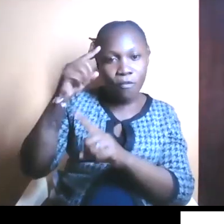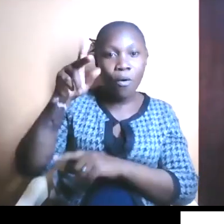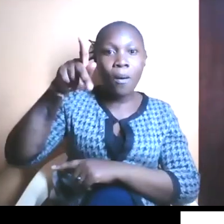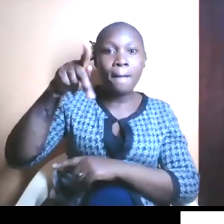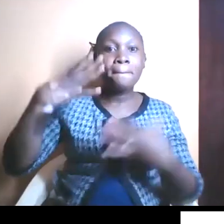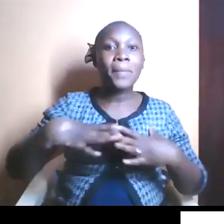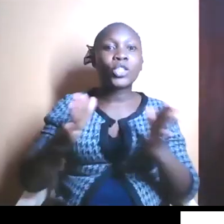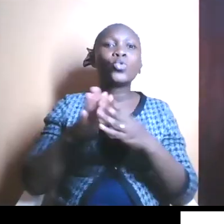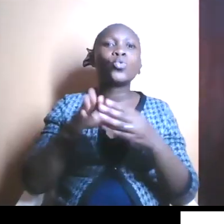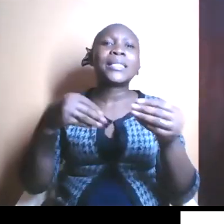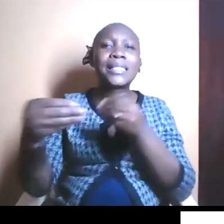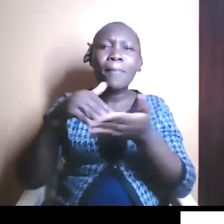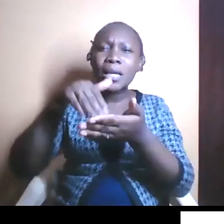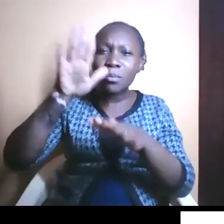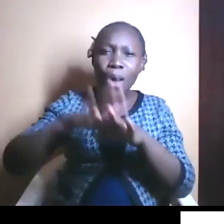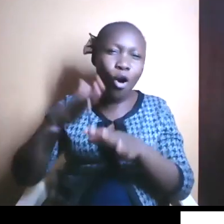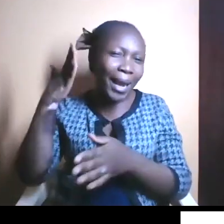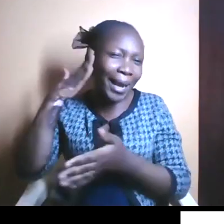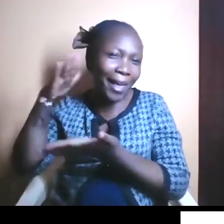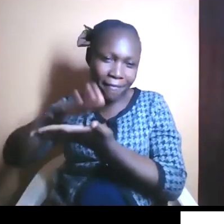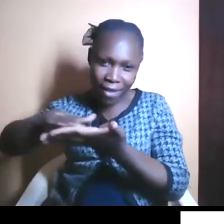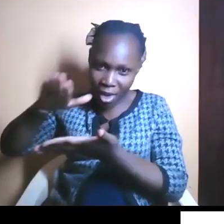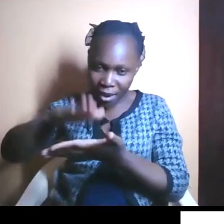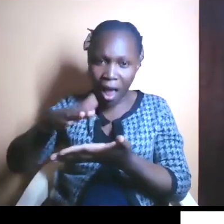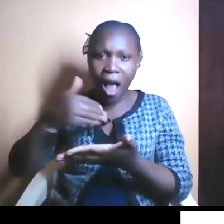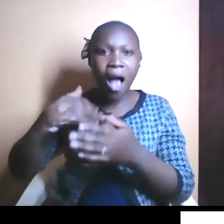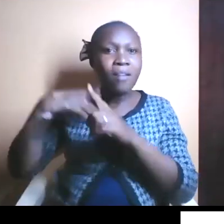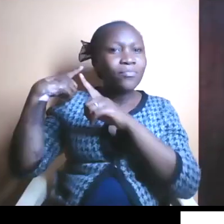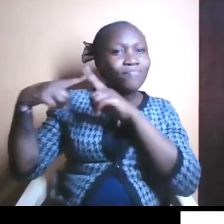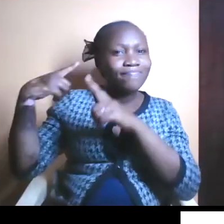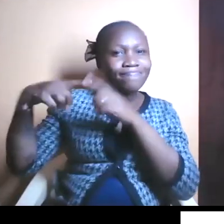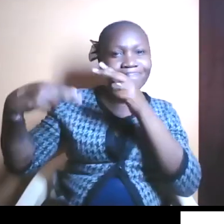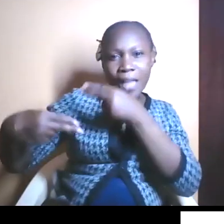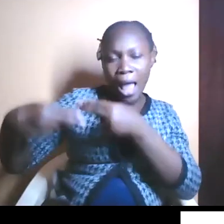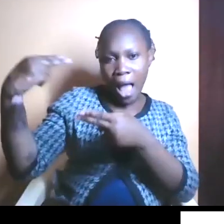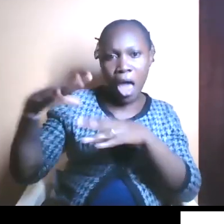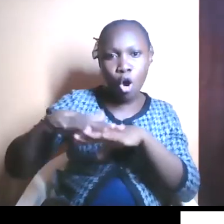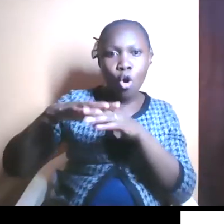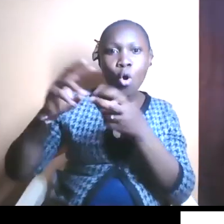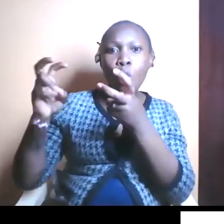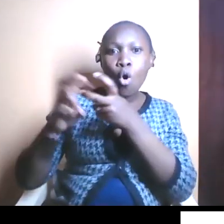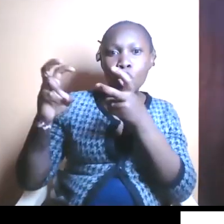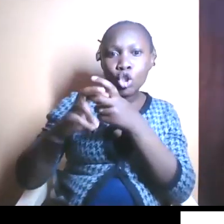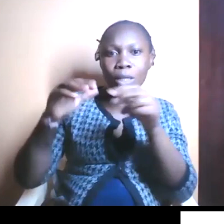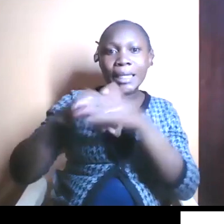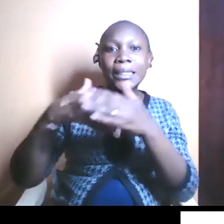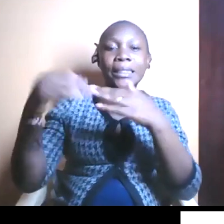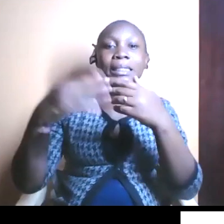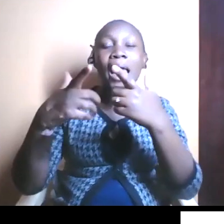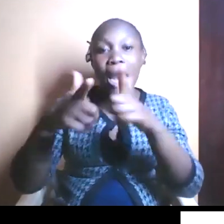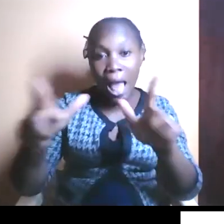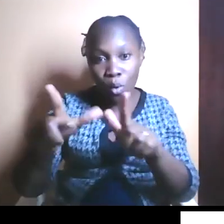the deaf, she has proven track record of providing consultancy in sign language, as well as